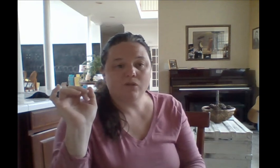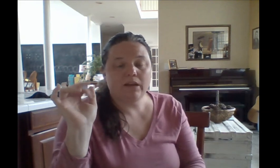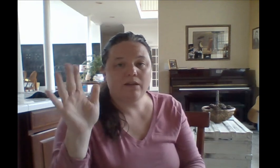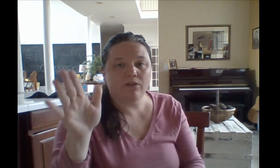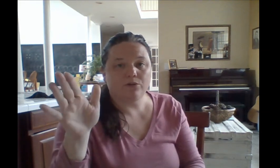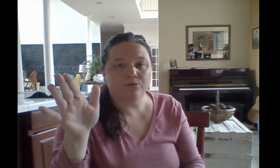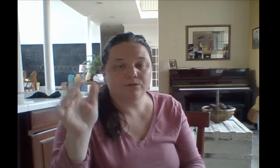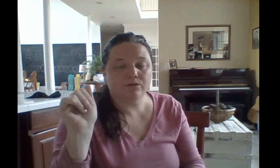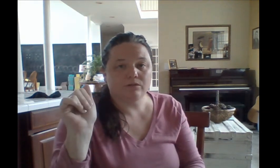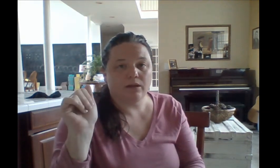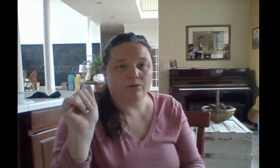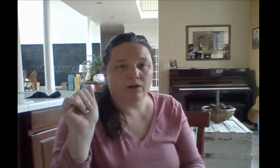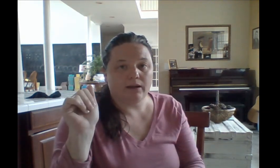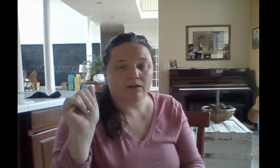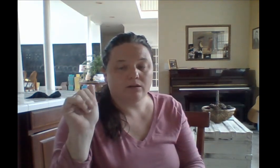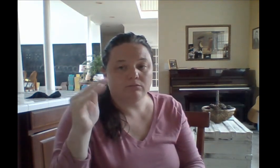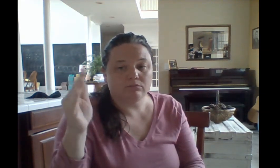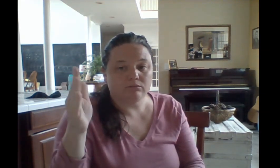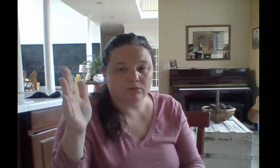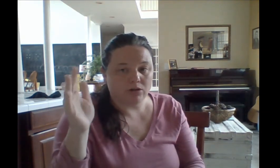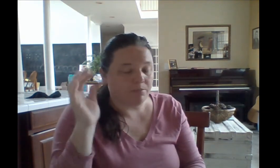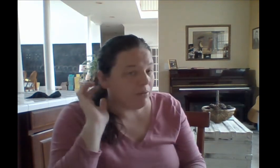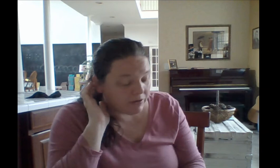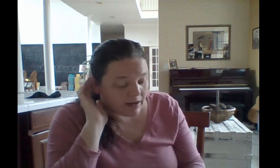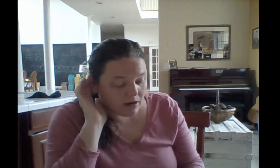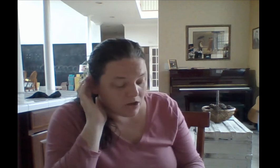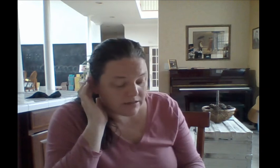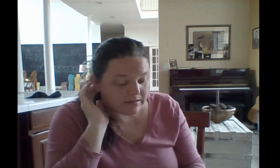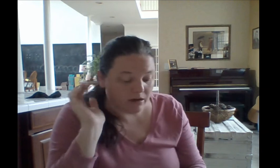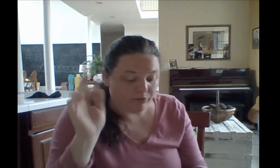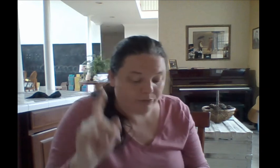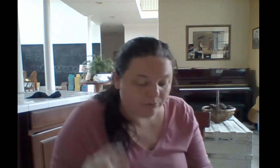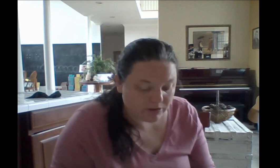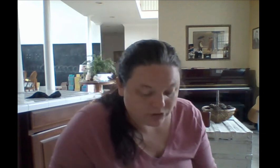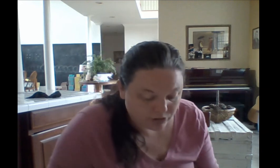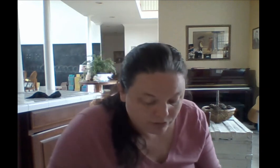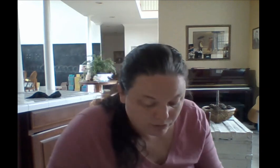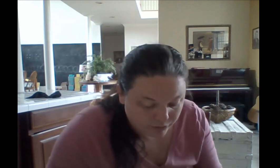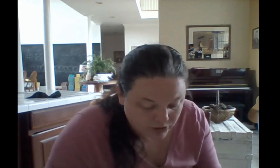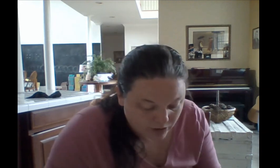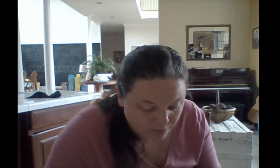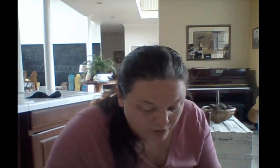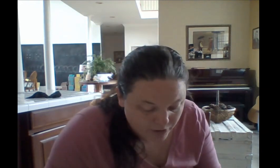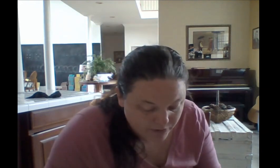any of those that were like talked about with the technology stuff. Make sure you refreshen up on those.